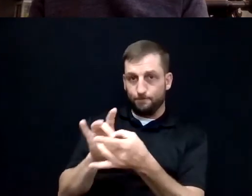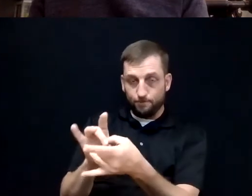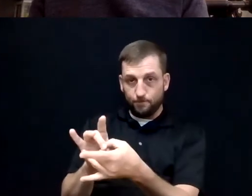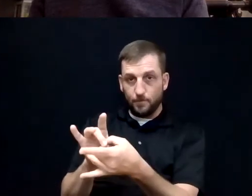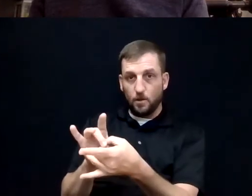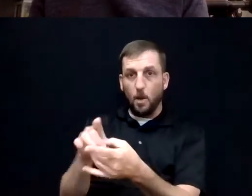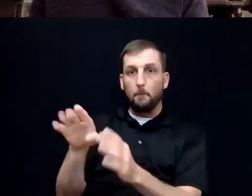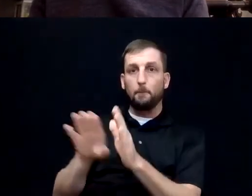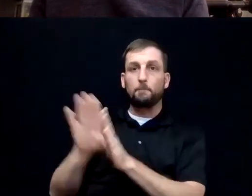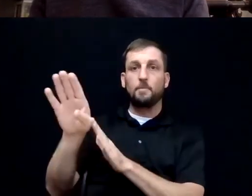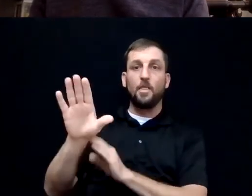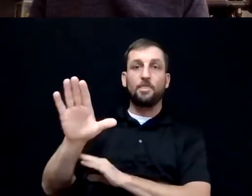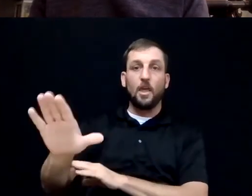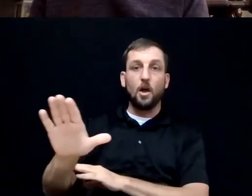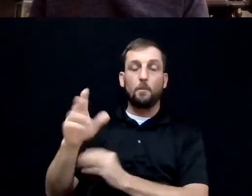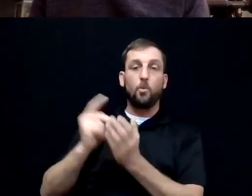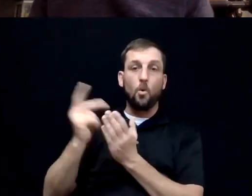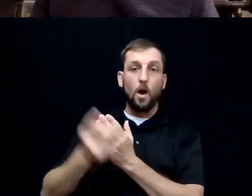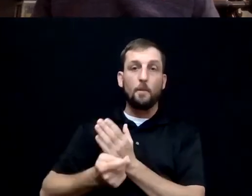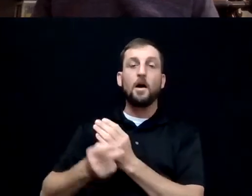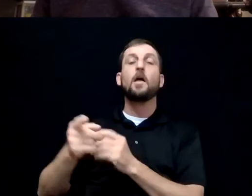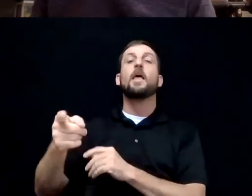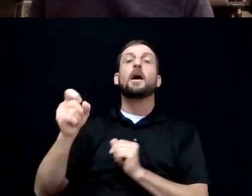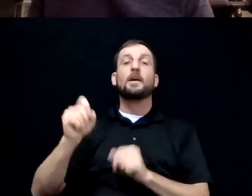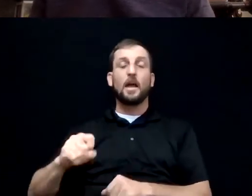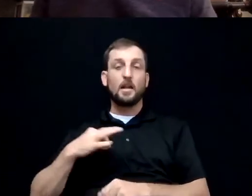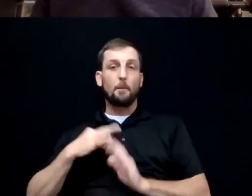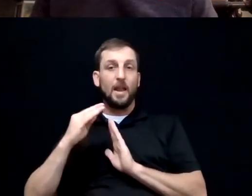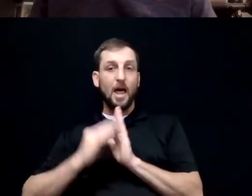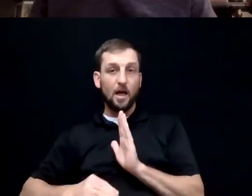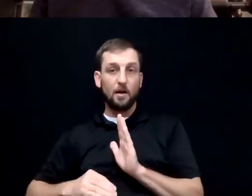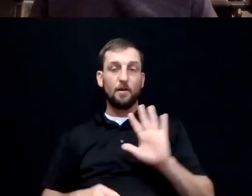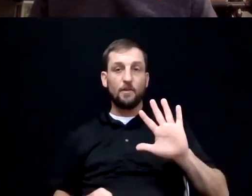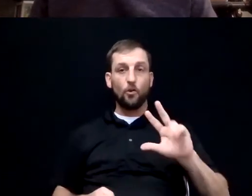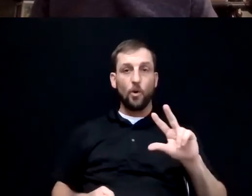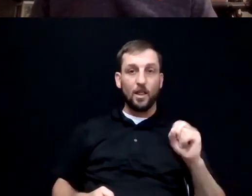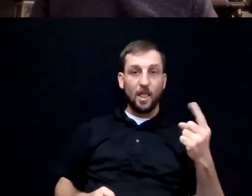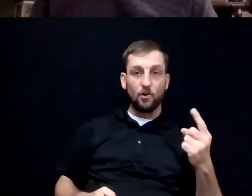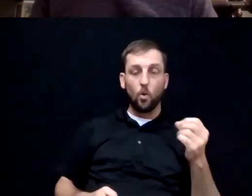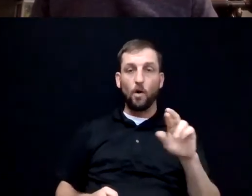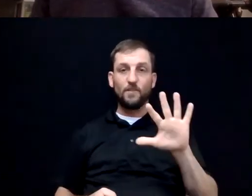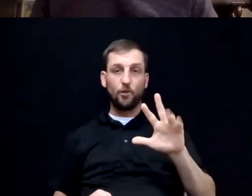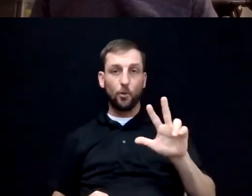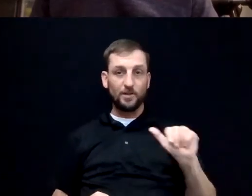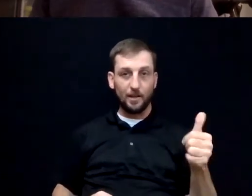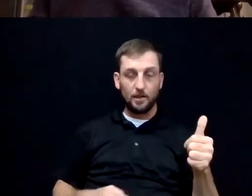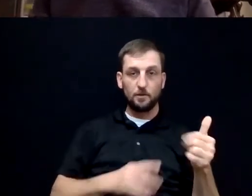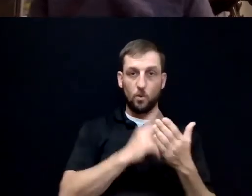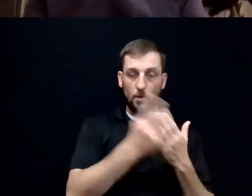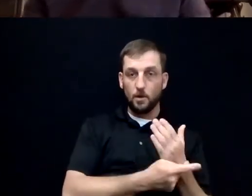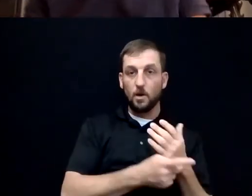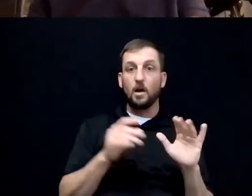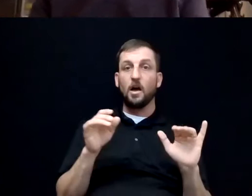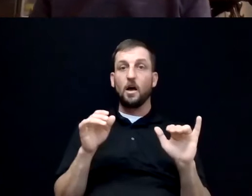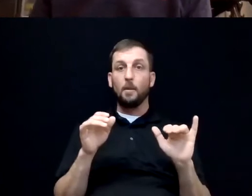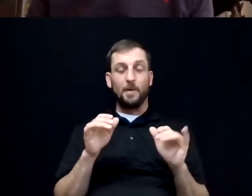eligible to apply for 5311 assistance or 5310 assistance. But at the same time, that's all